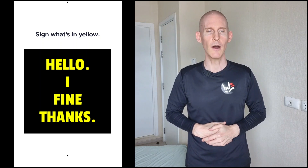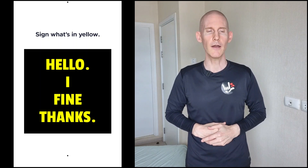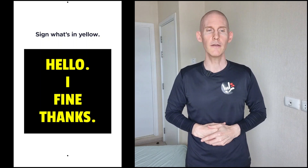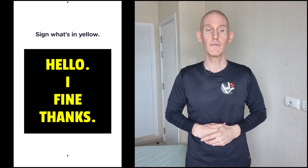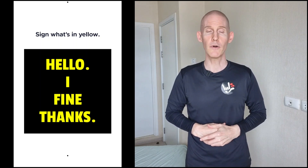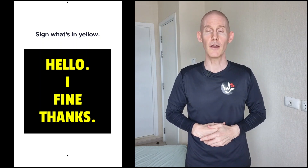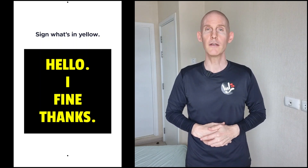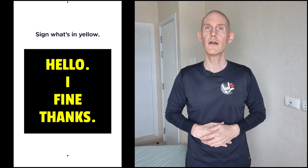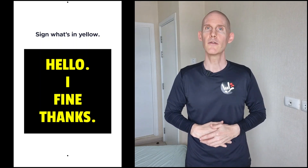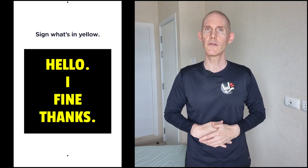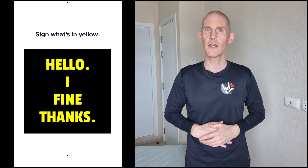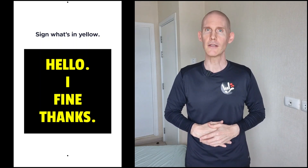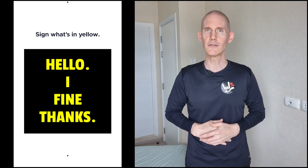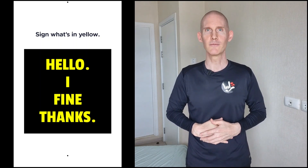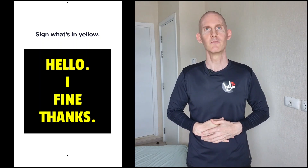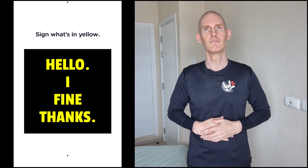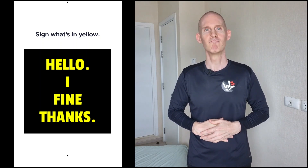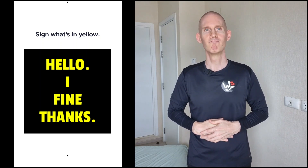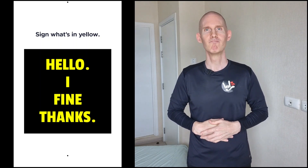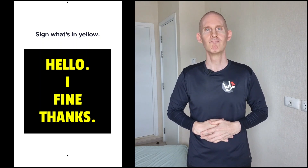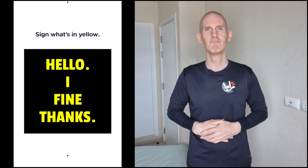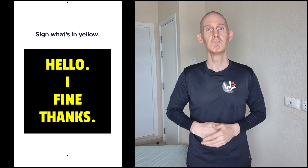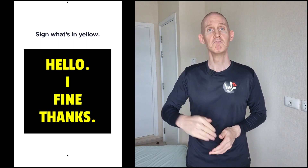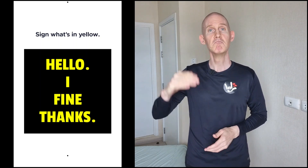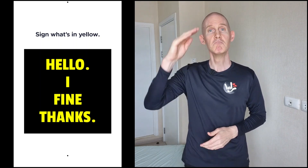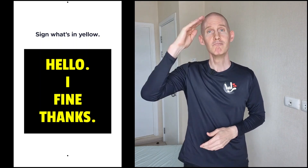Hello, I fine, thanks.